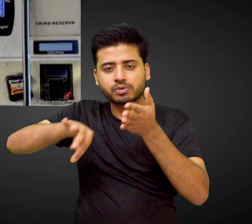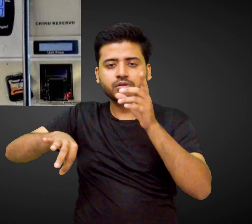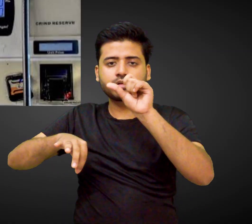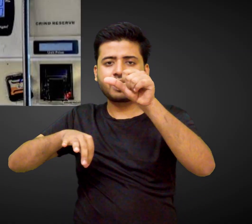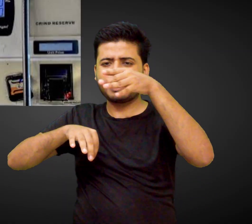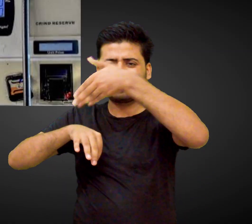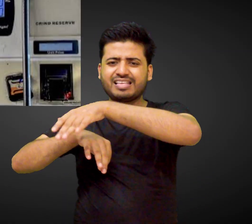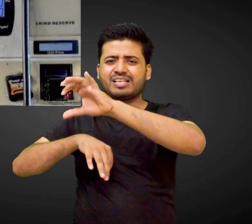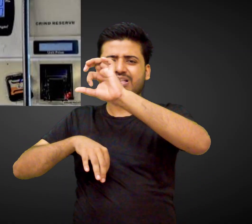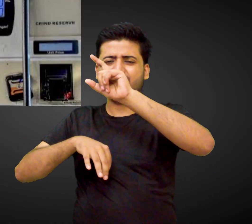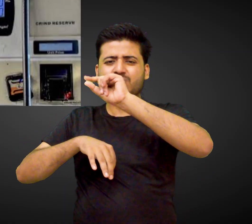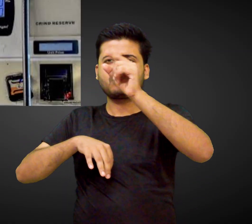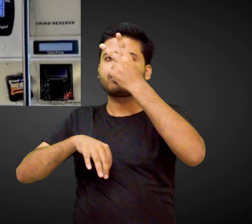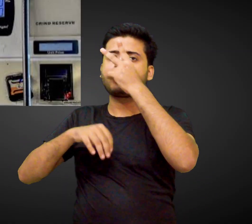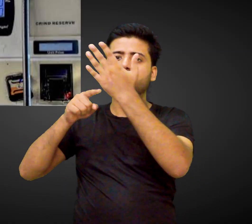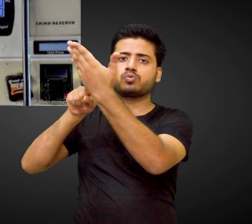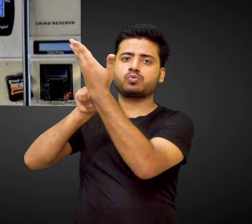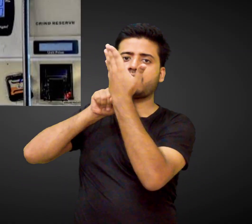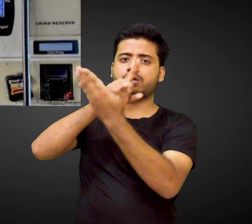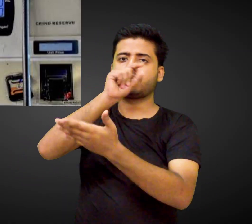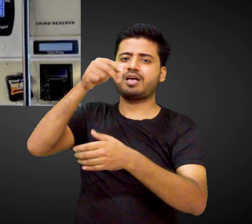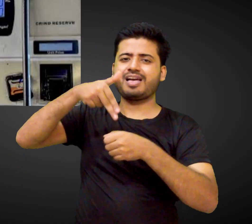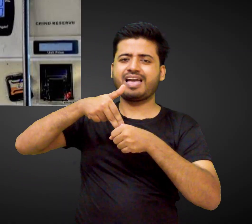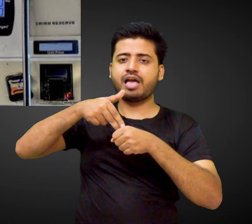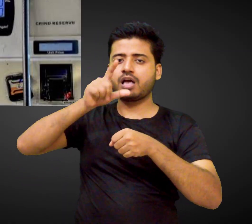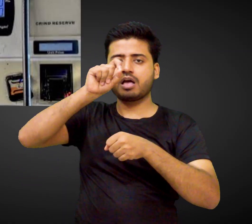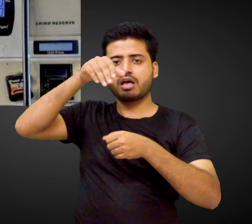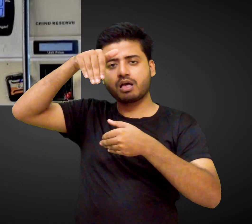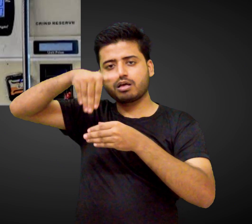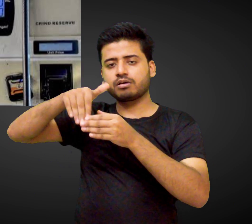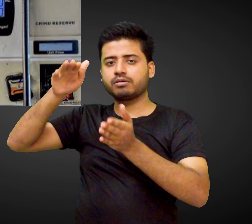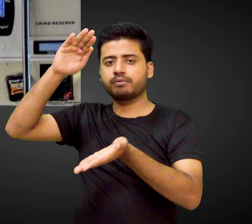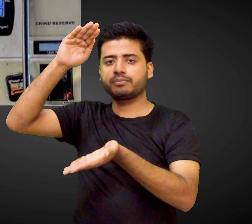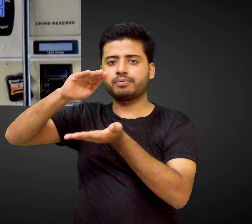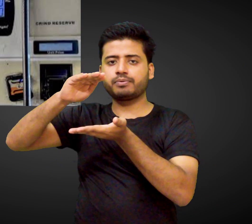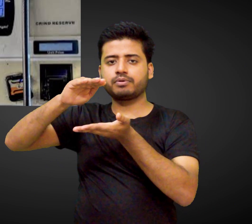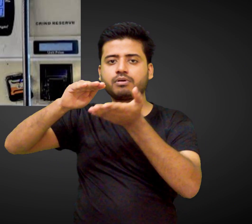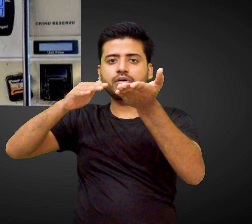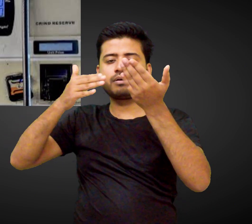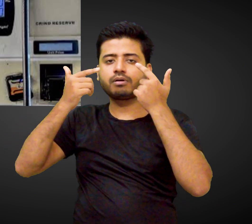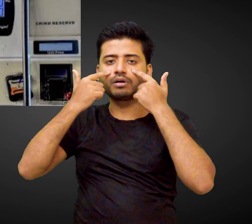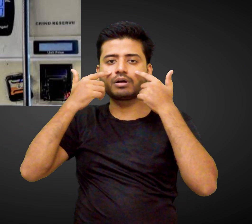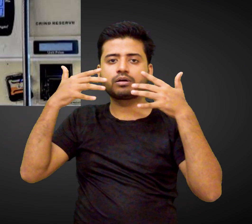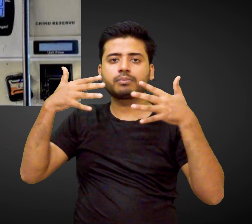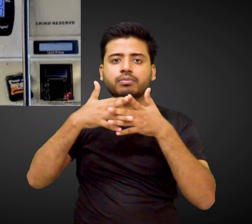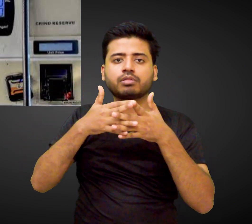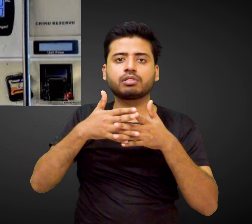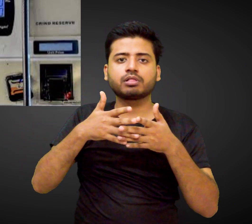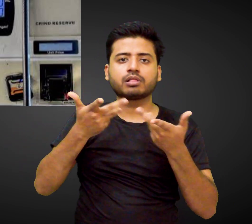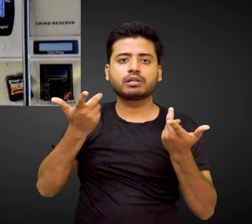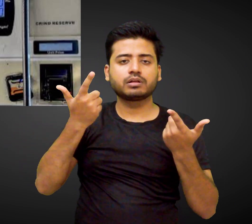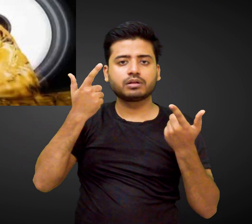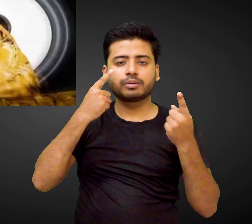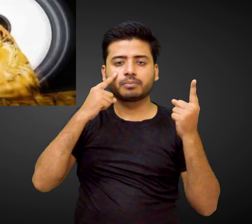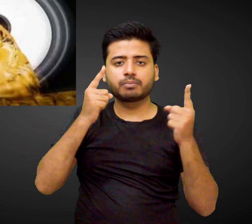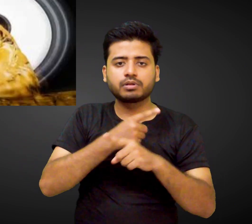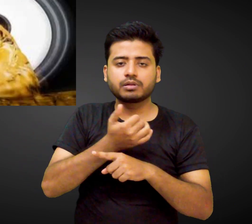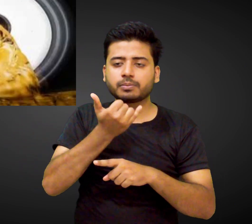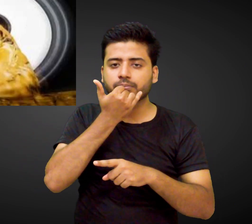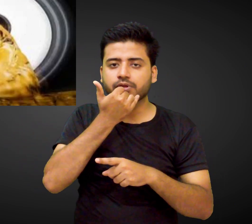tires properly inflated. Underinflated tires increase your vehicle's rolling resistance, forcing the engine to work harder and